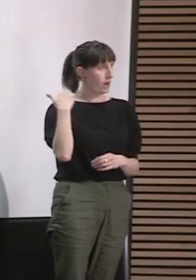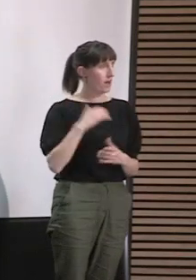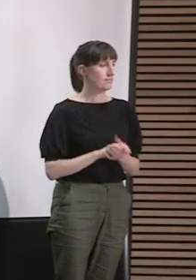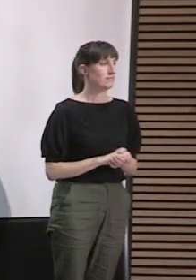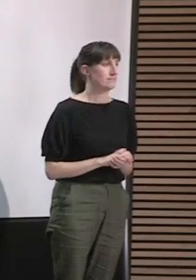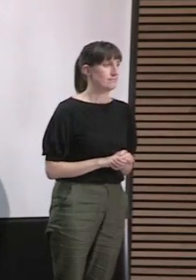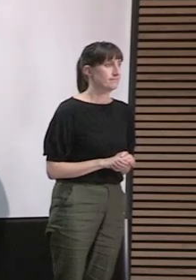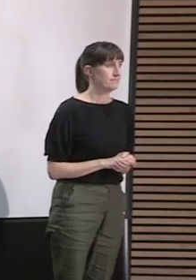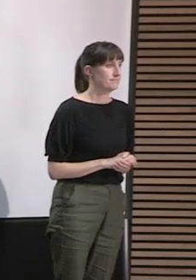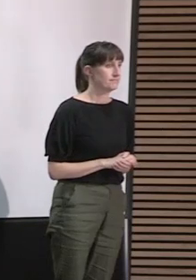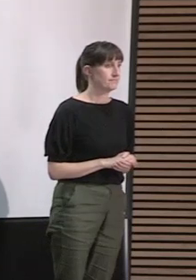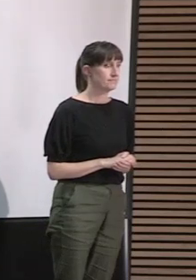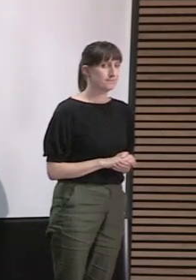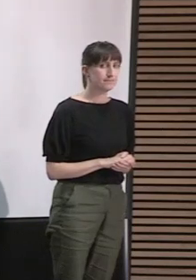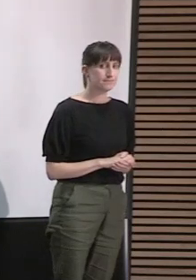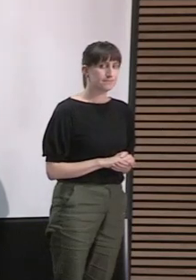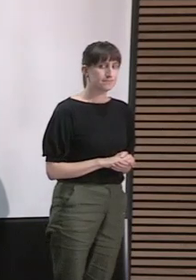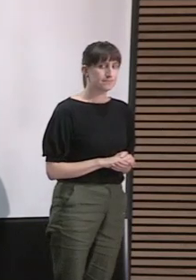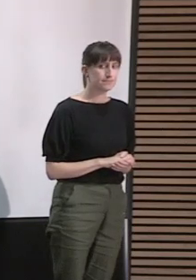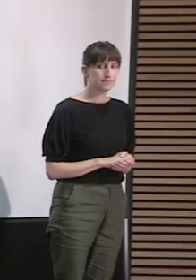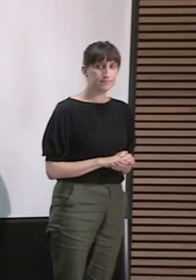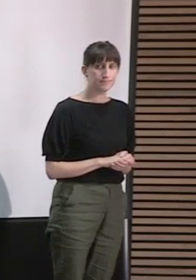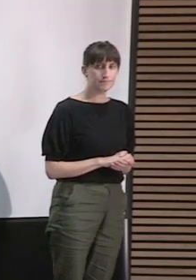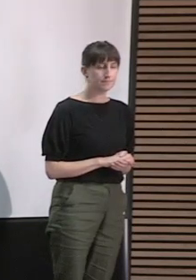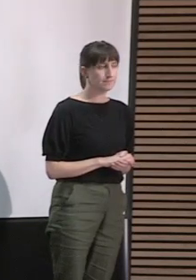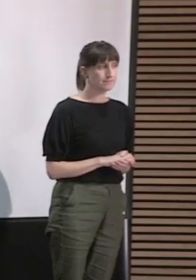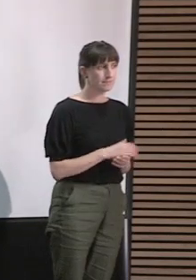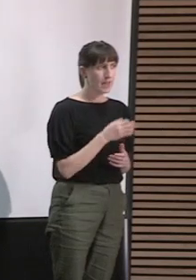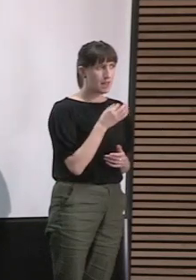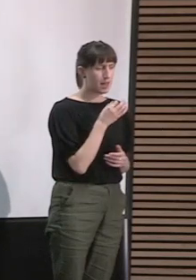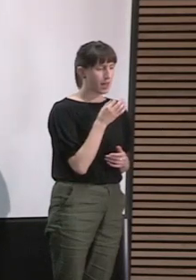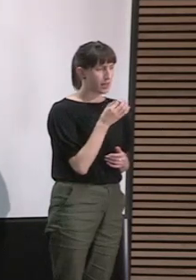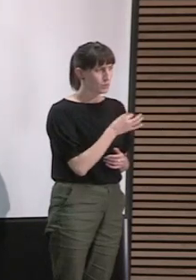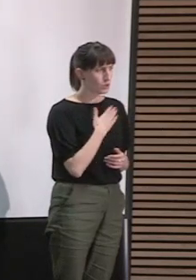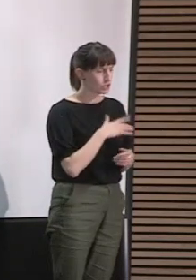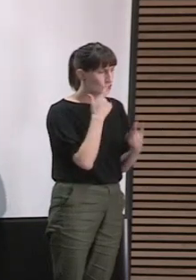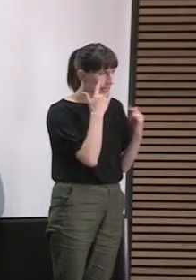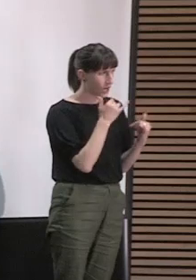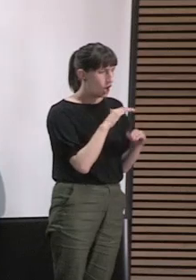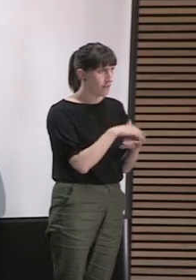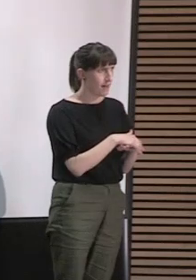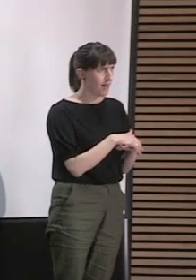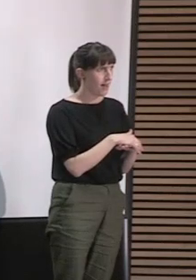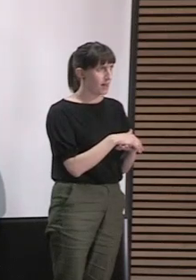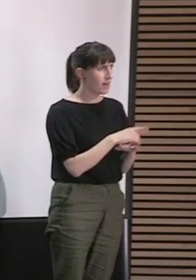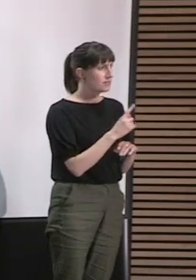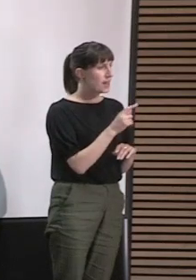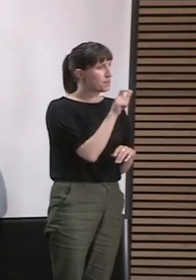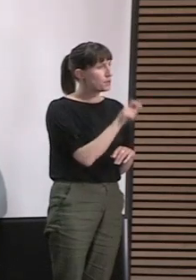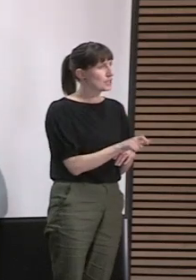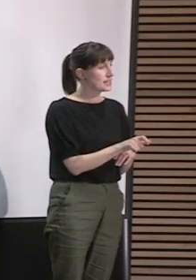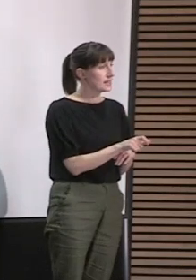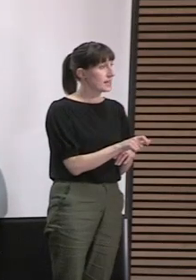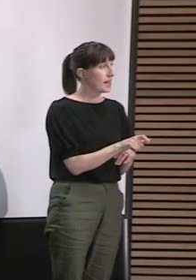compared to how things looked before. Just wanted to check in what was happening with the case of the person whose brother went to